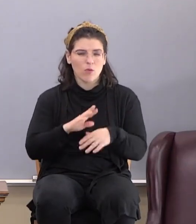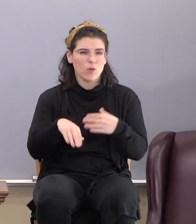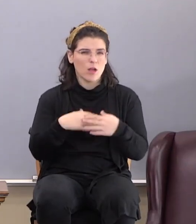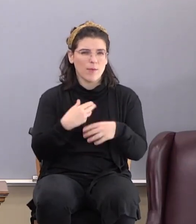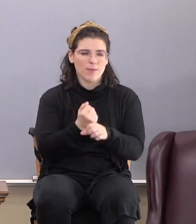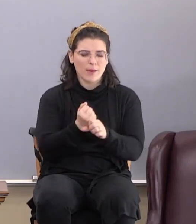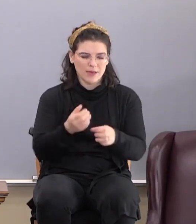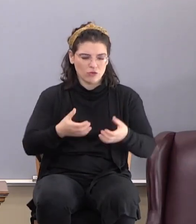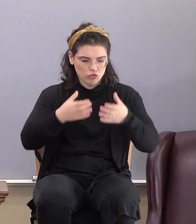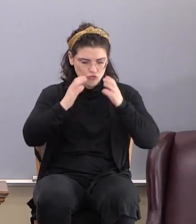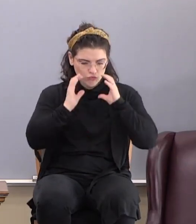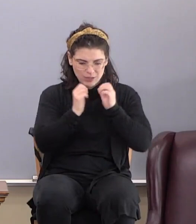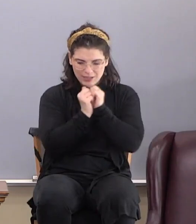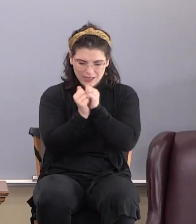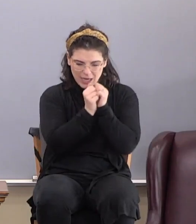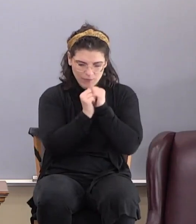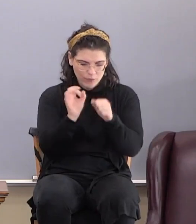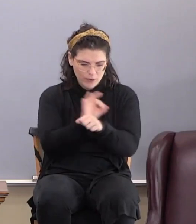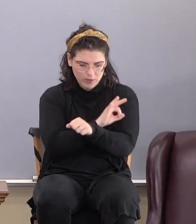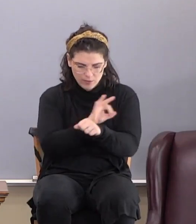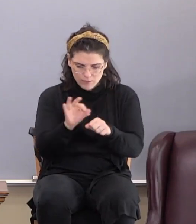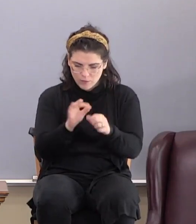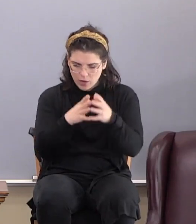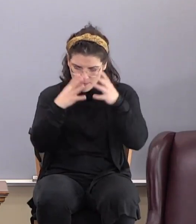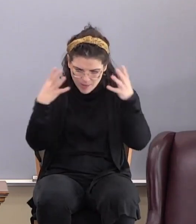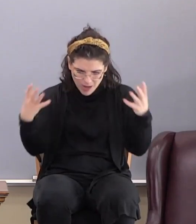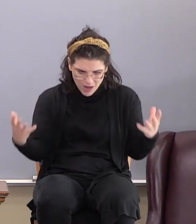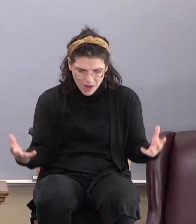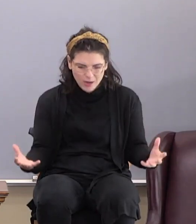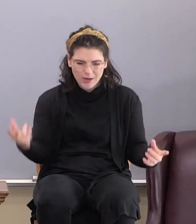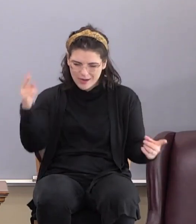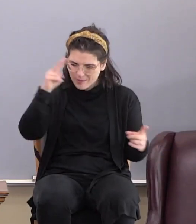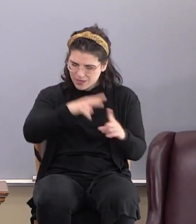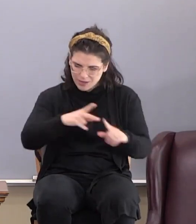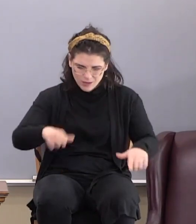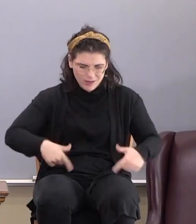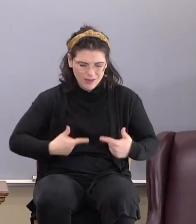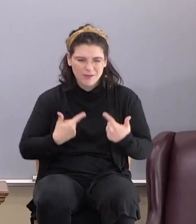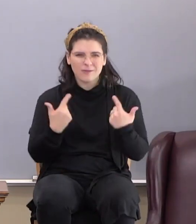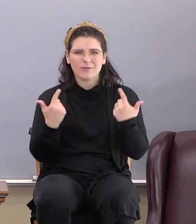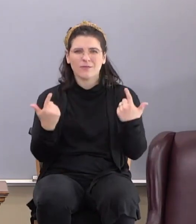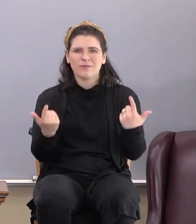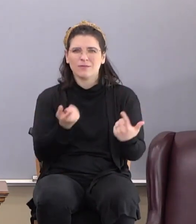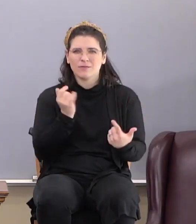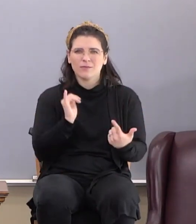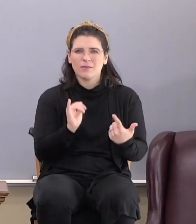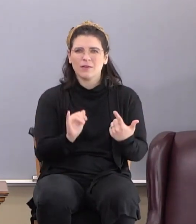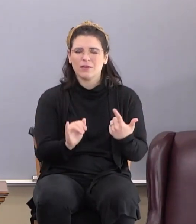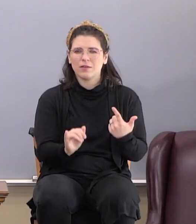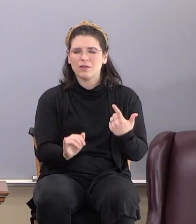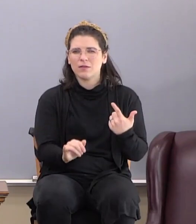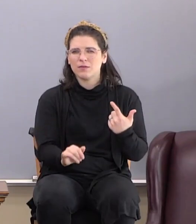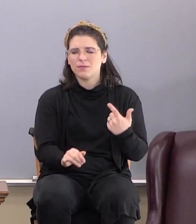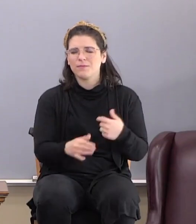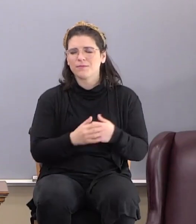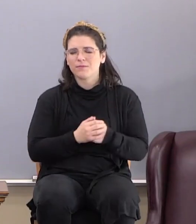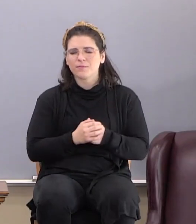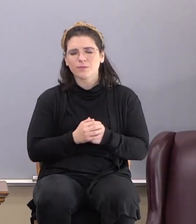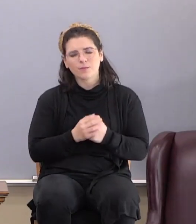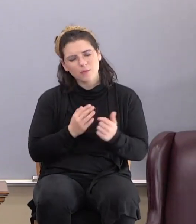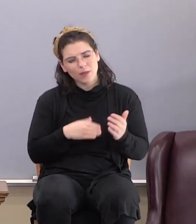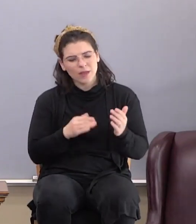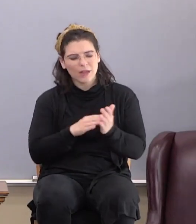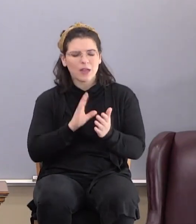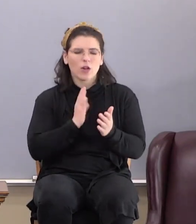this functional, abundant application of eternal life. But again,